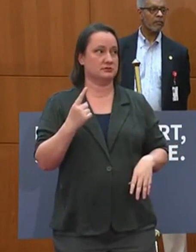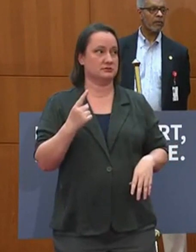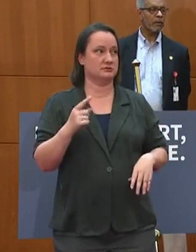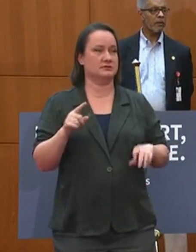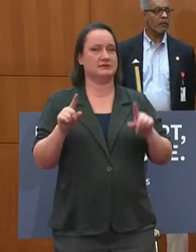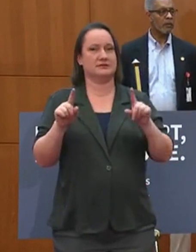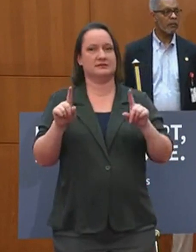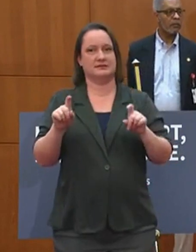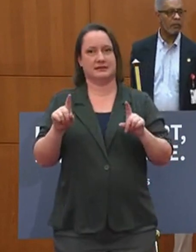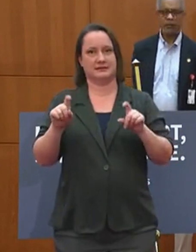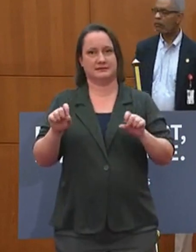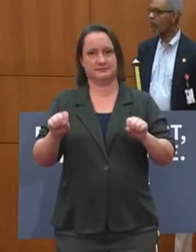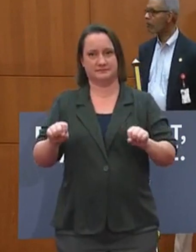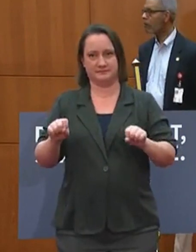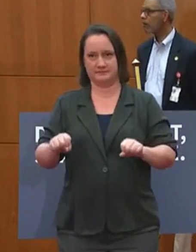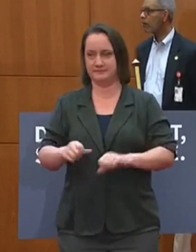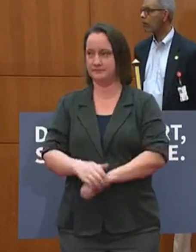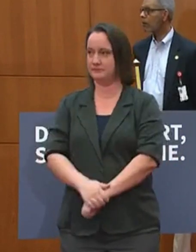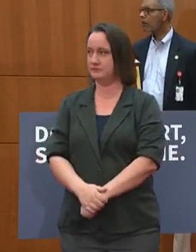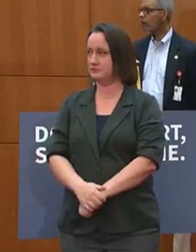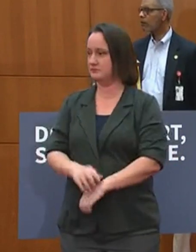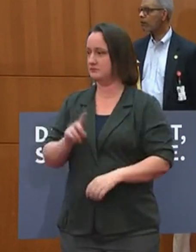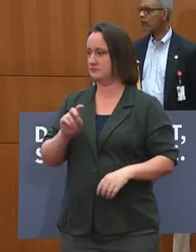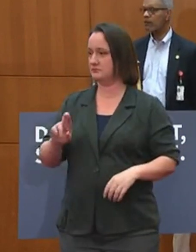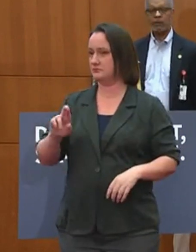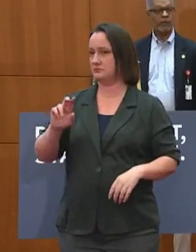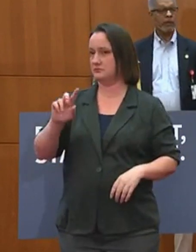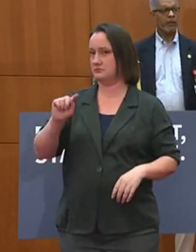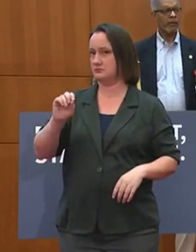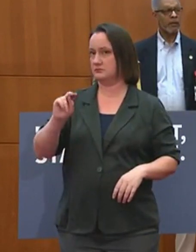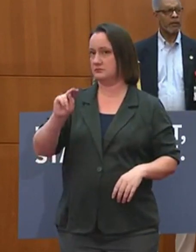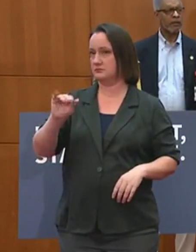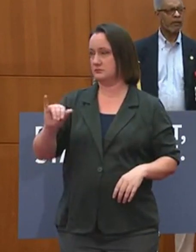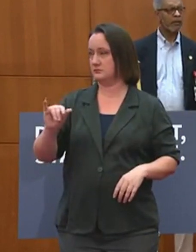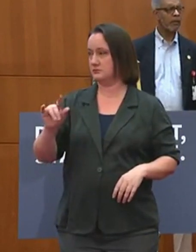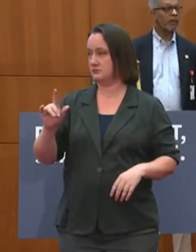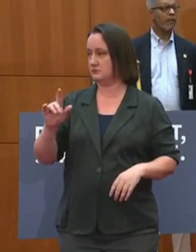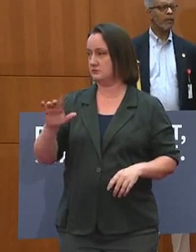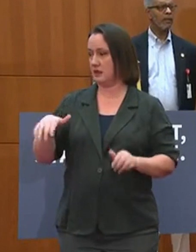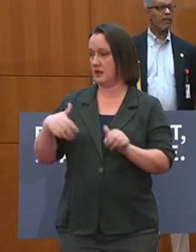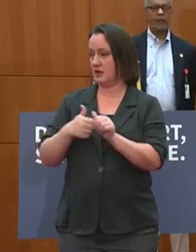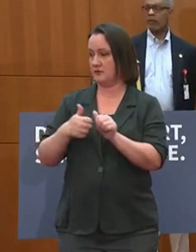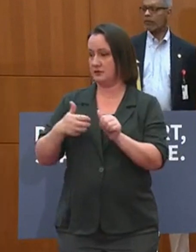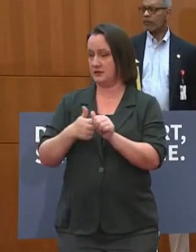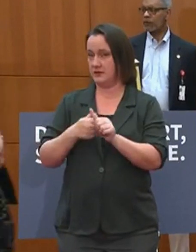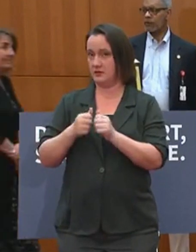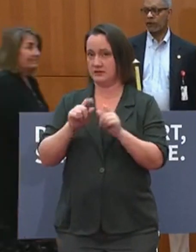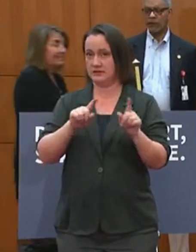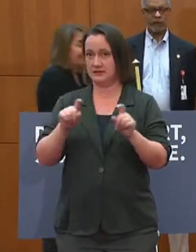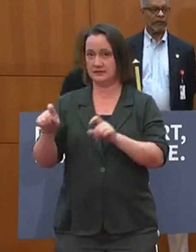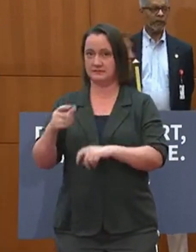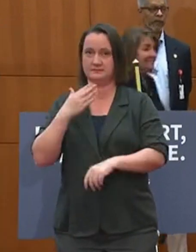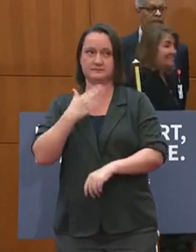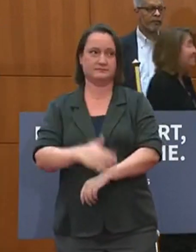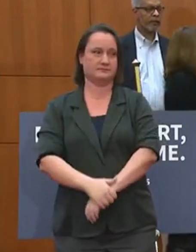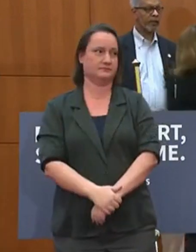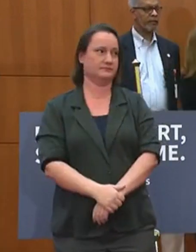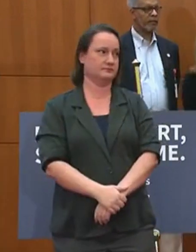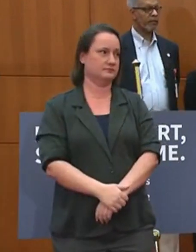about testing. About the testing. Dr. Tony, is it, maybe if you just kind of give us an update on where we are with testing. Thanks for that.